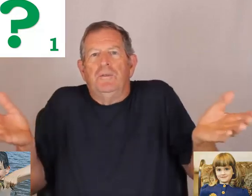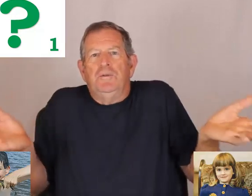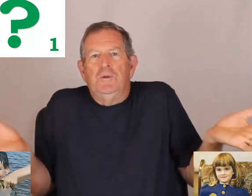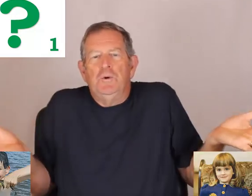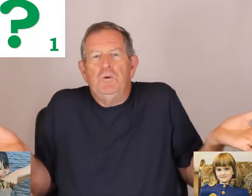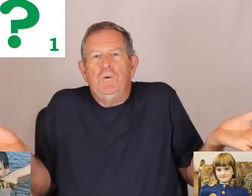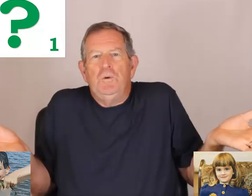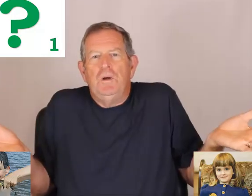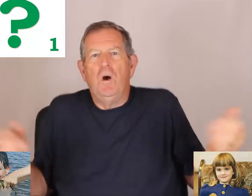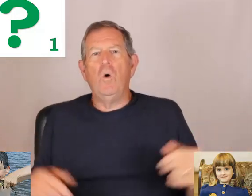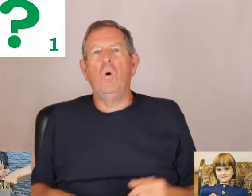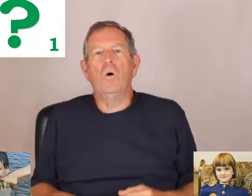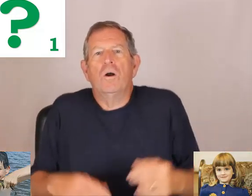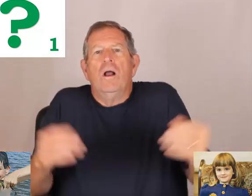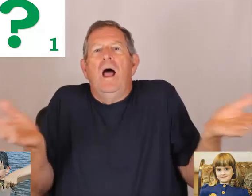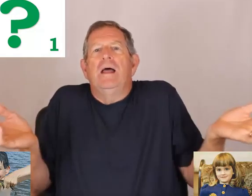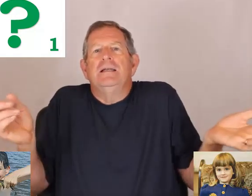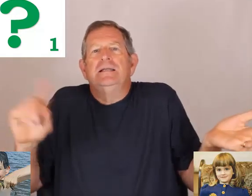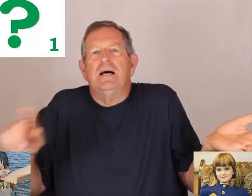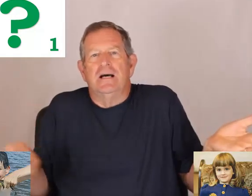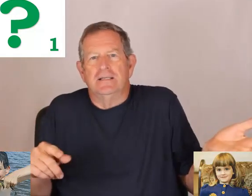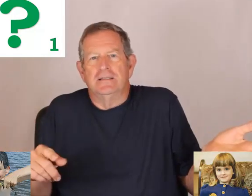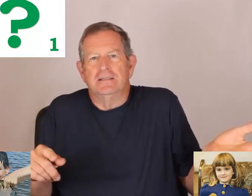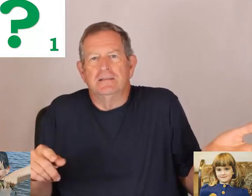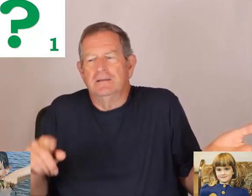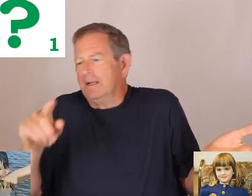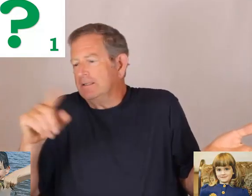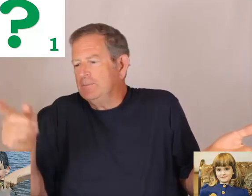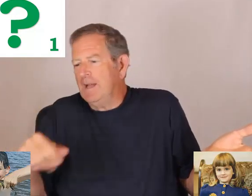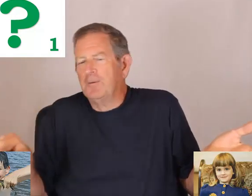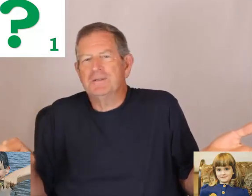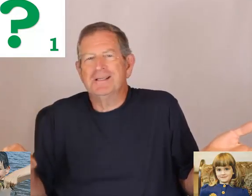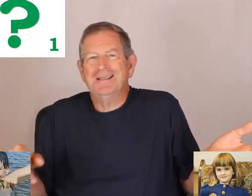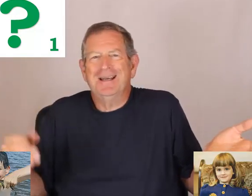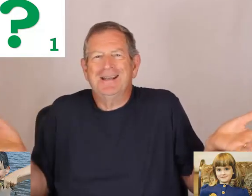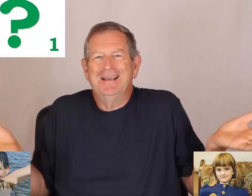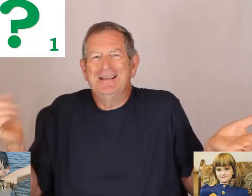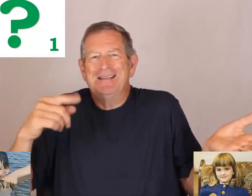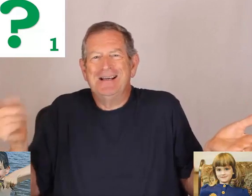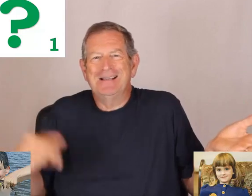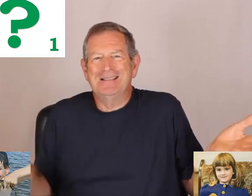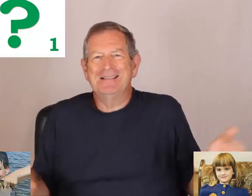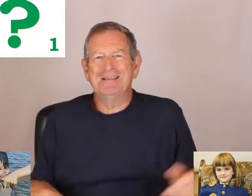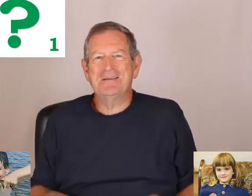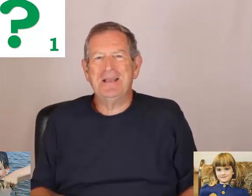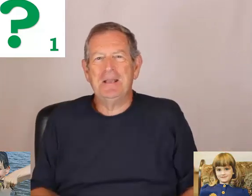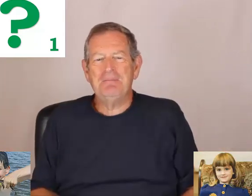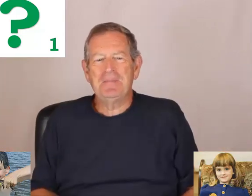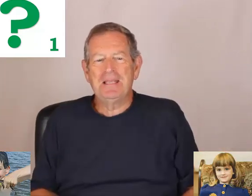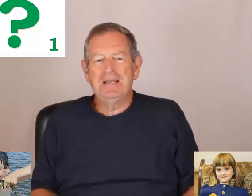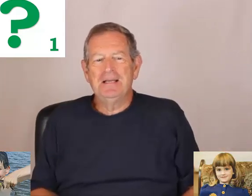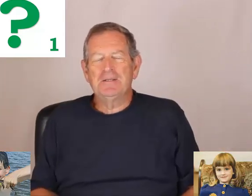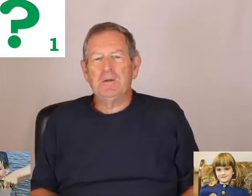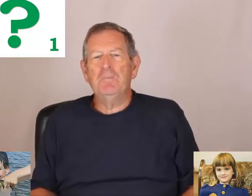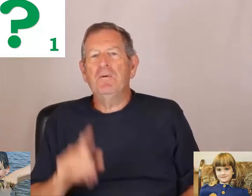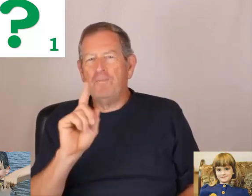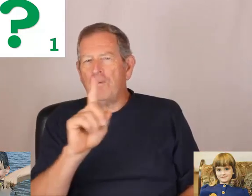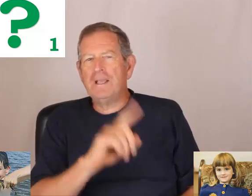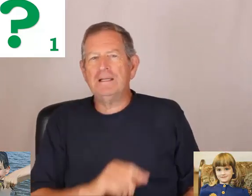with do or does. I guess it's backwards like that. Does, okay? So before we get to